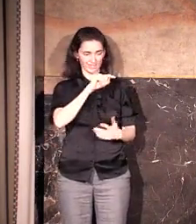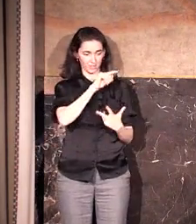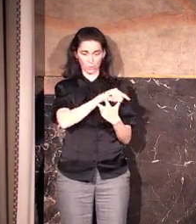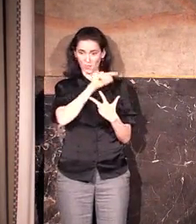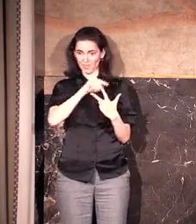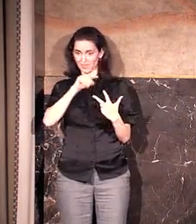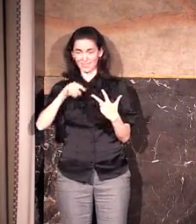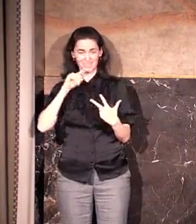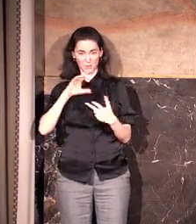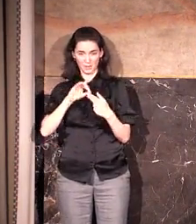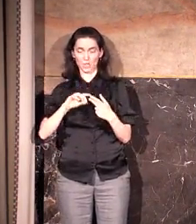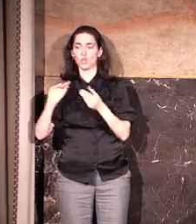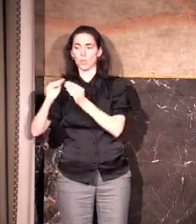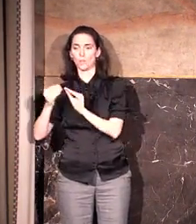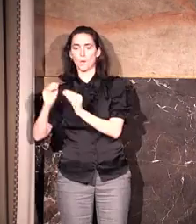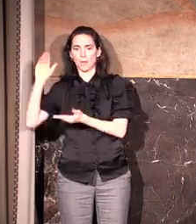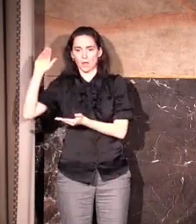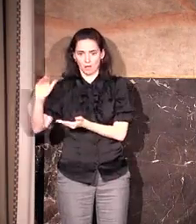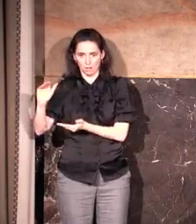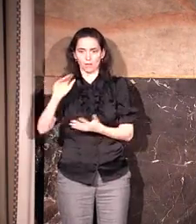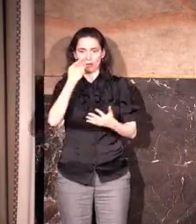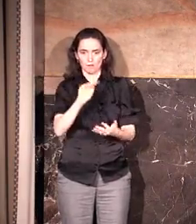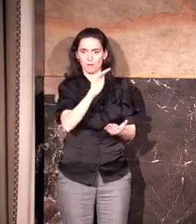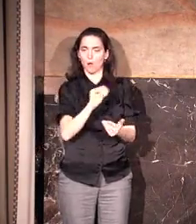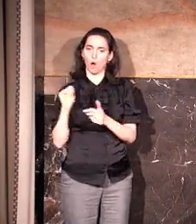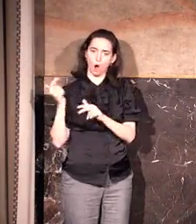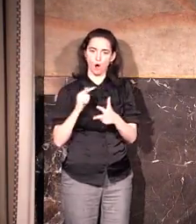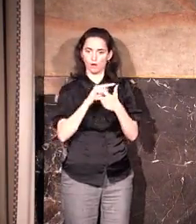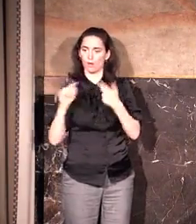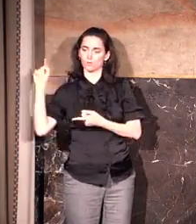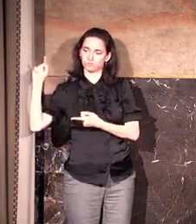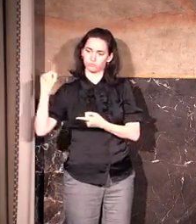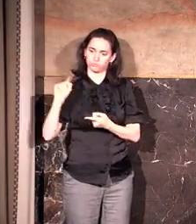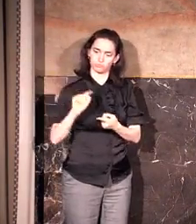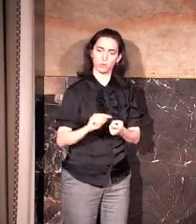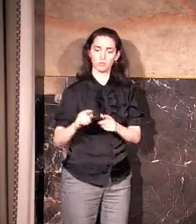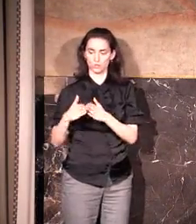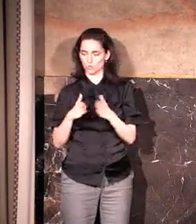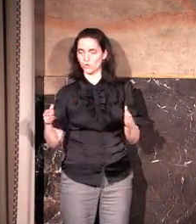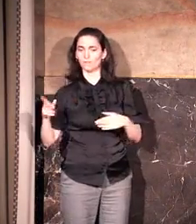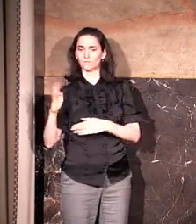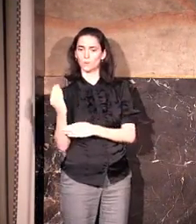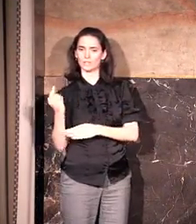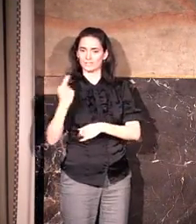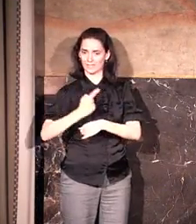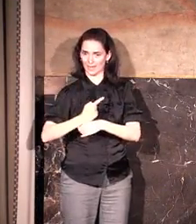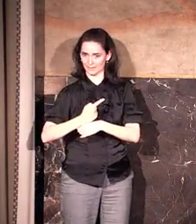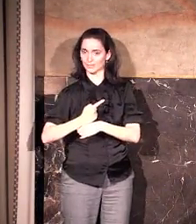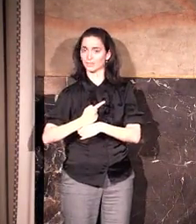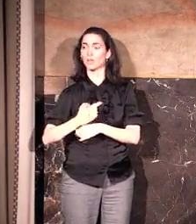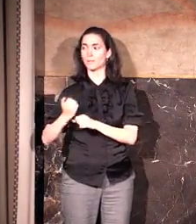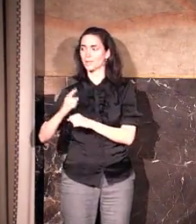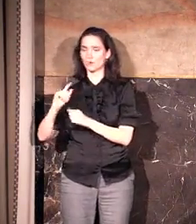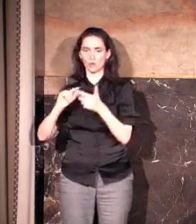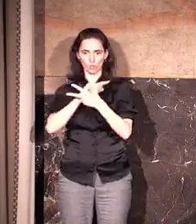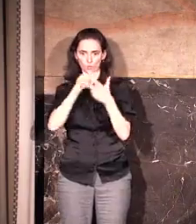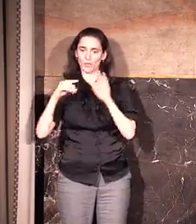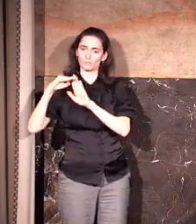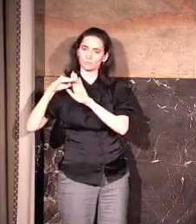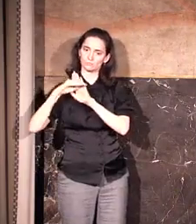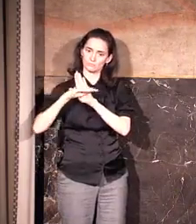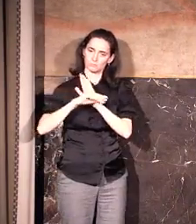make sure that all were on a good trajectory, a downward trajectory. But in addition to those